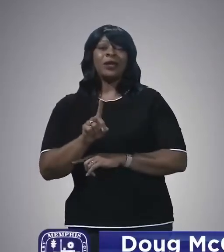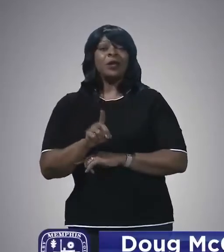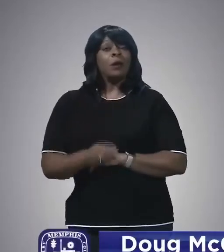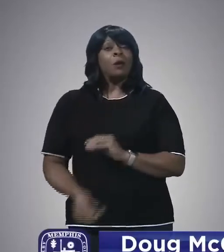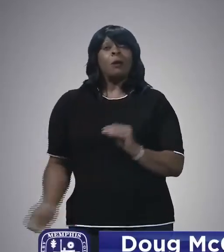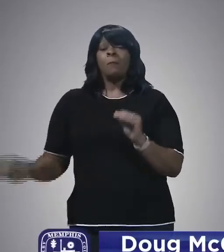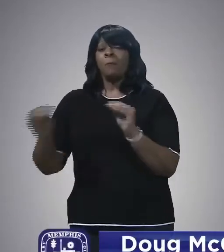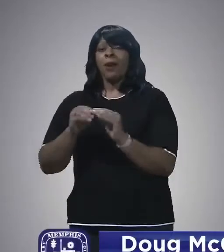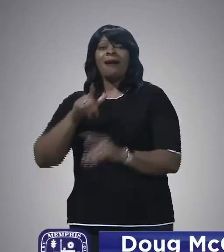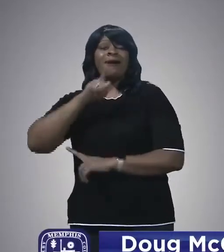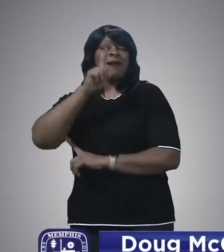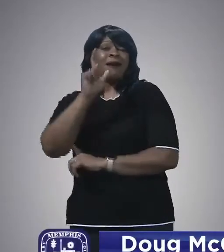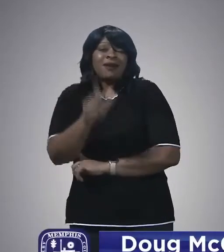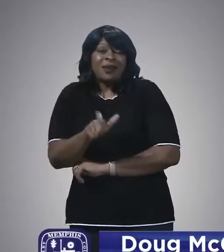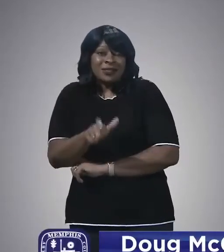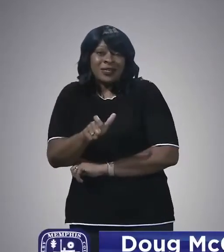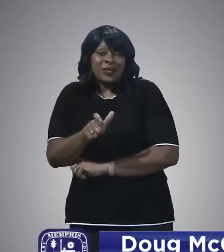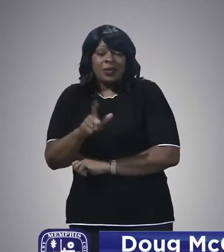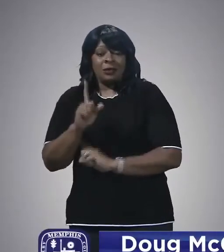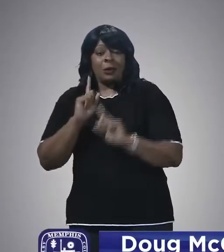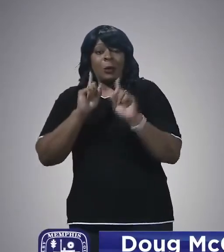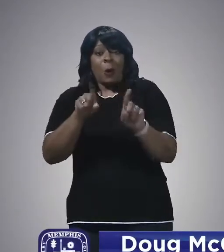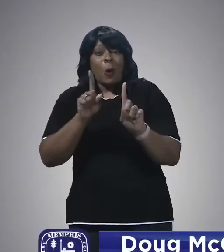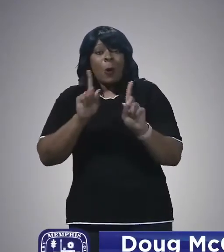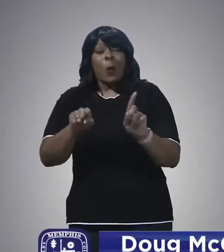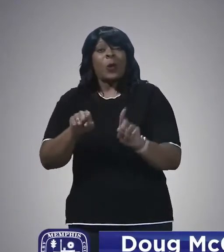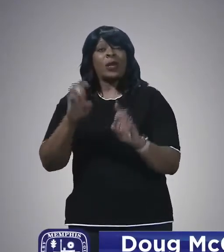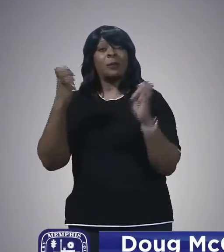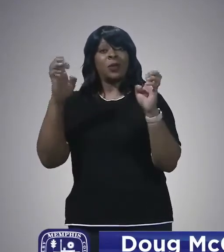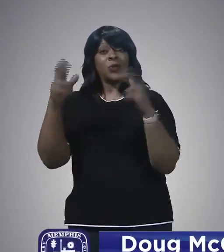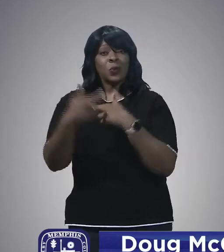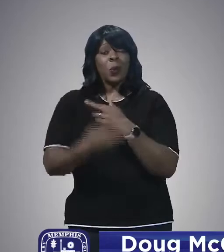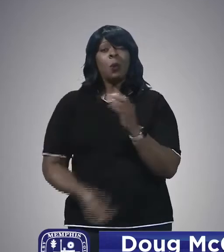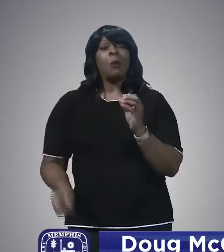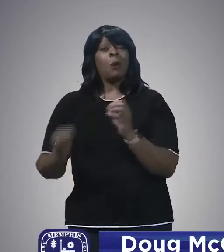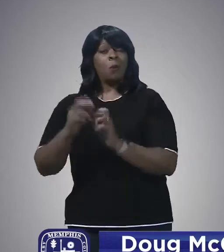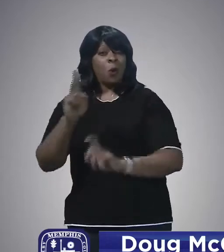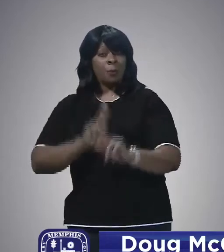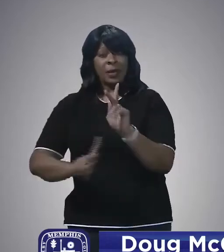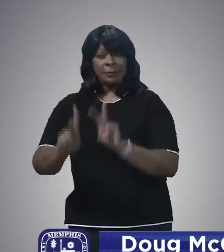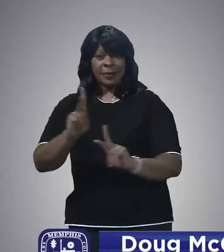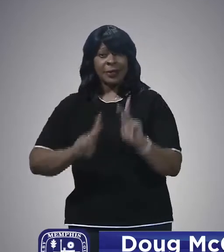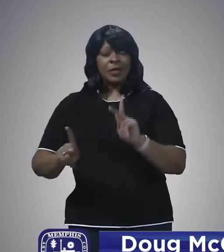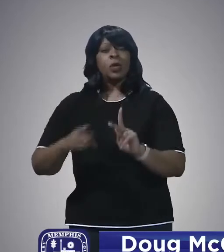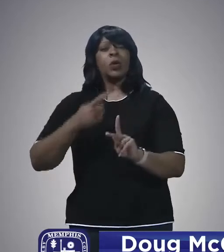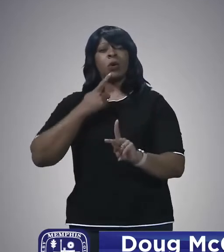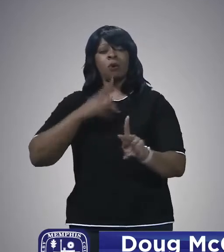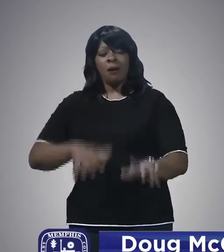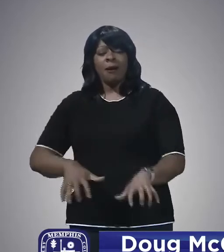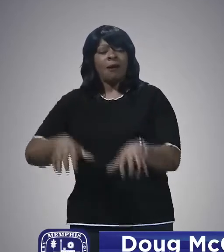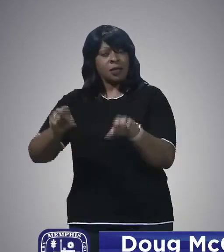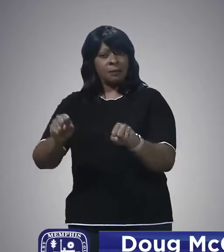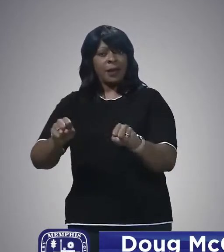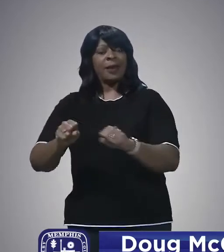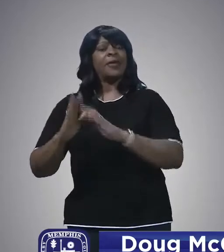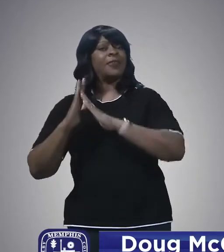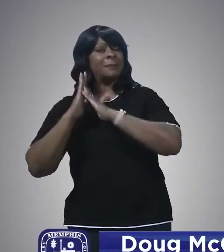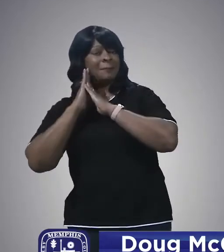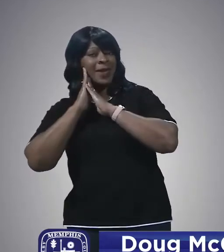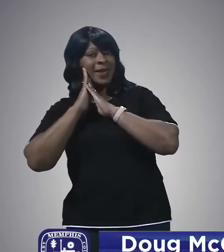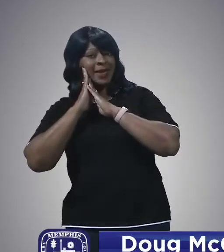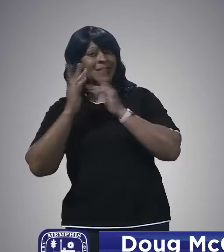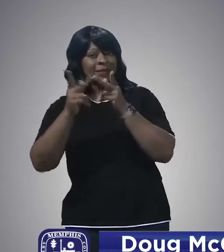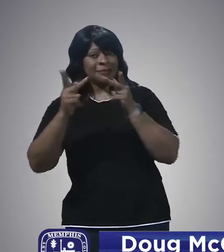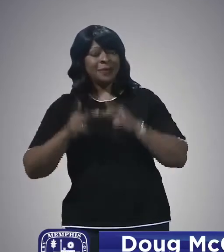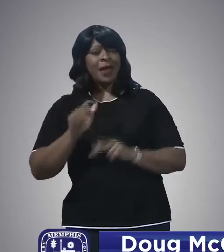the more unnecessary visits to the ER, the more people that occupy beds in our